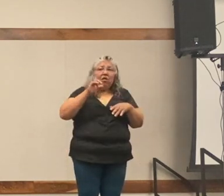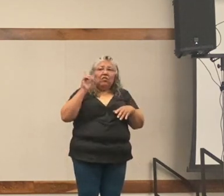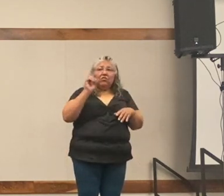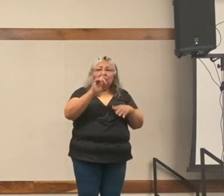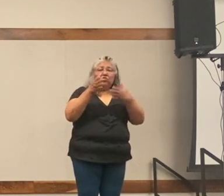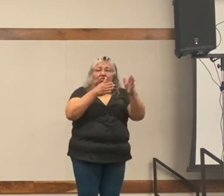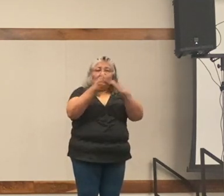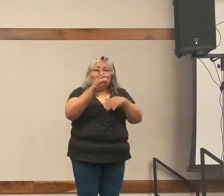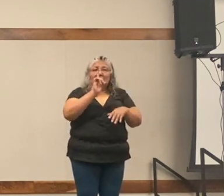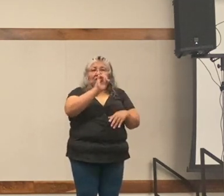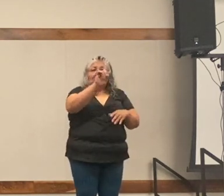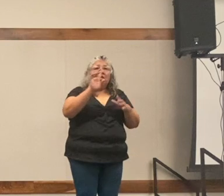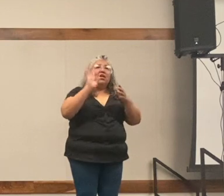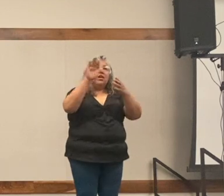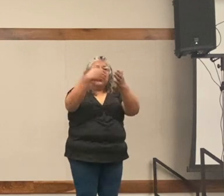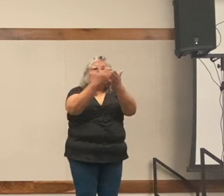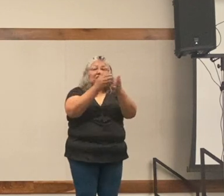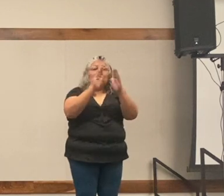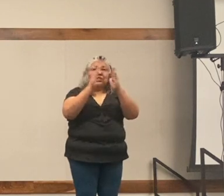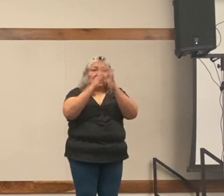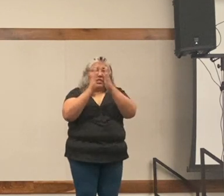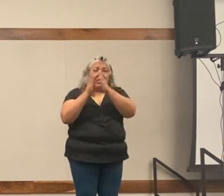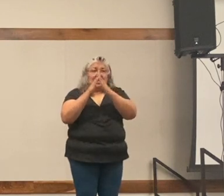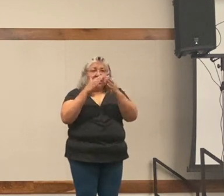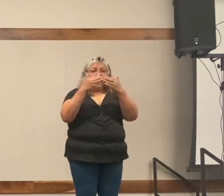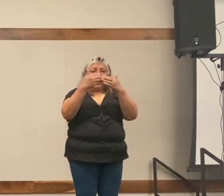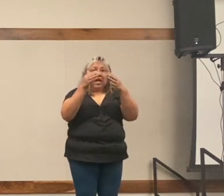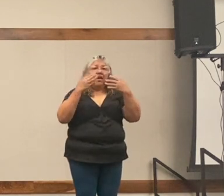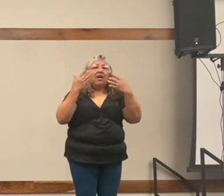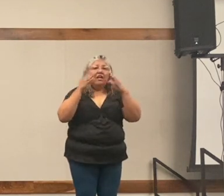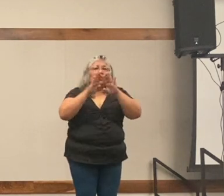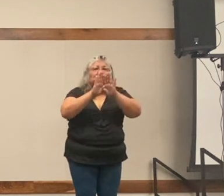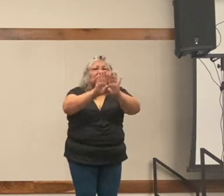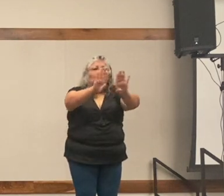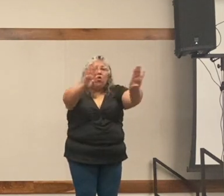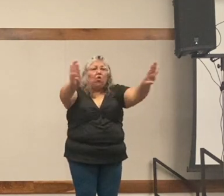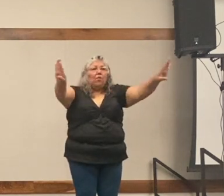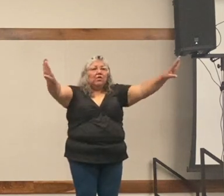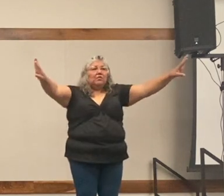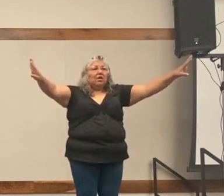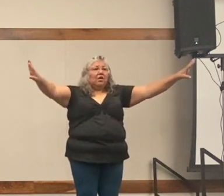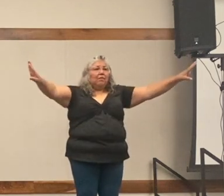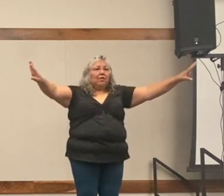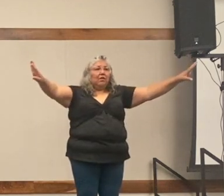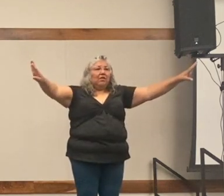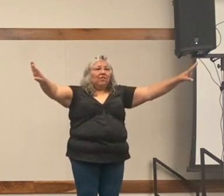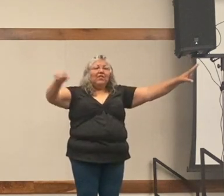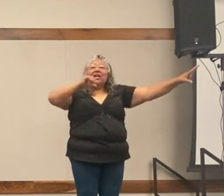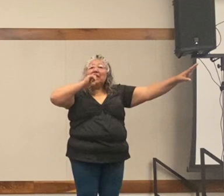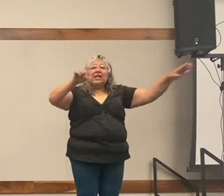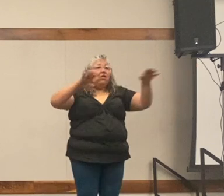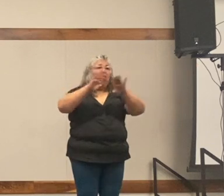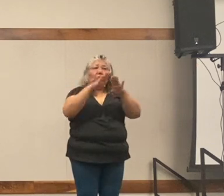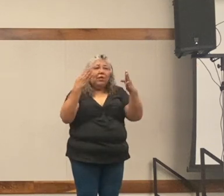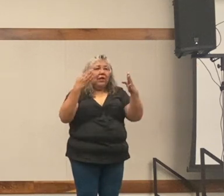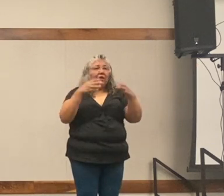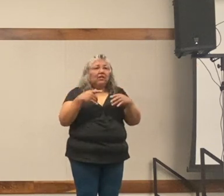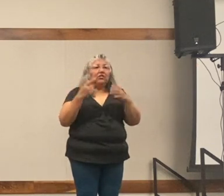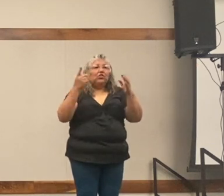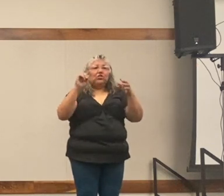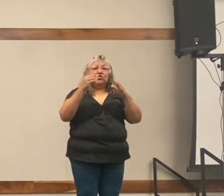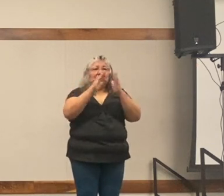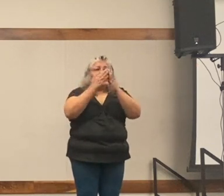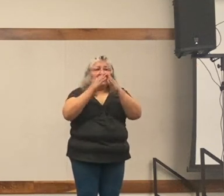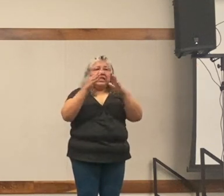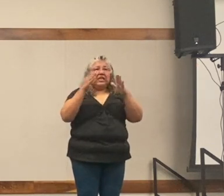street. They get to the city gate. And the city gate opens up for them. They didn't open it. The city